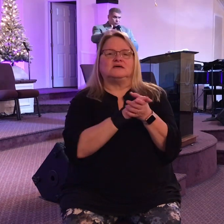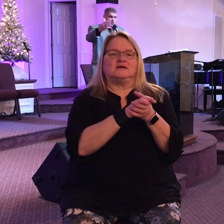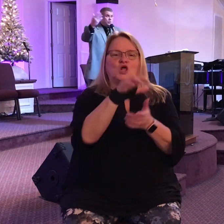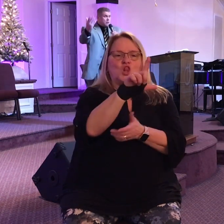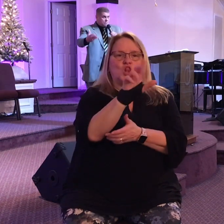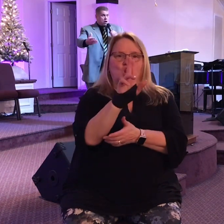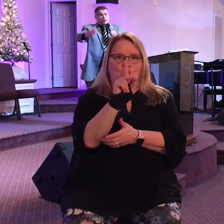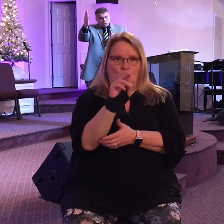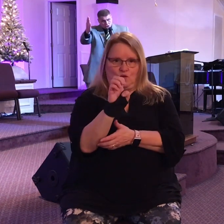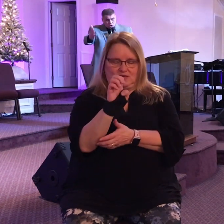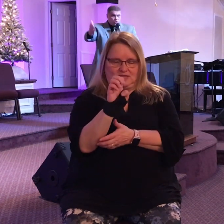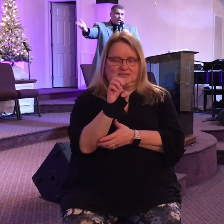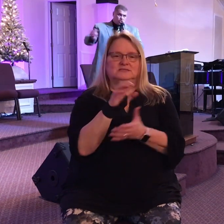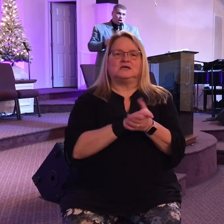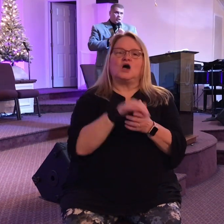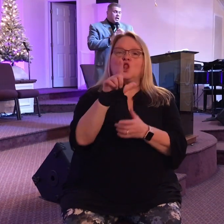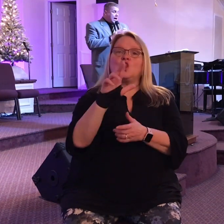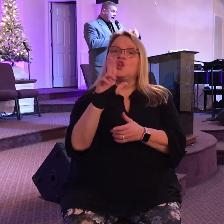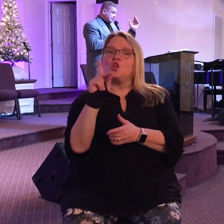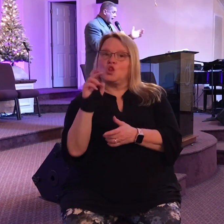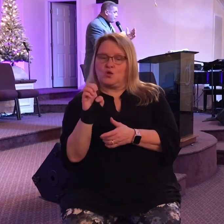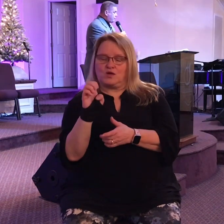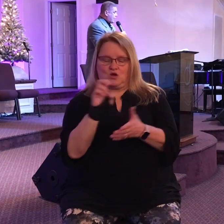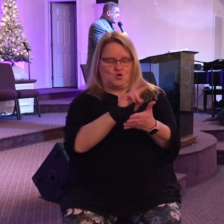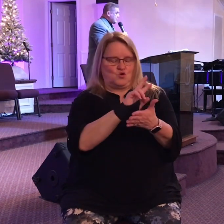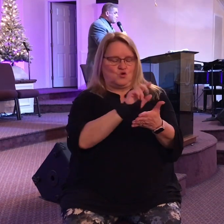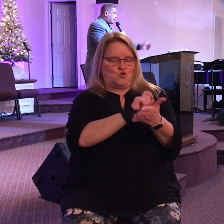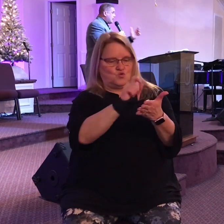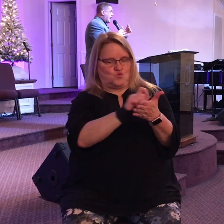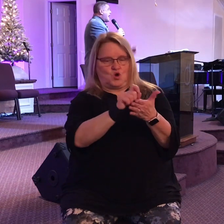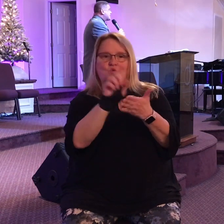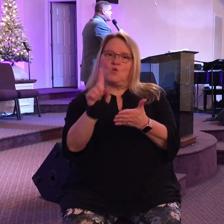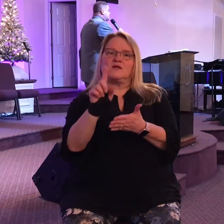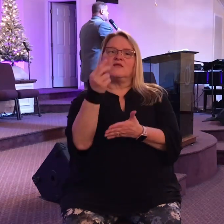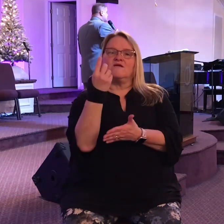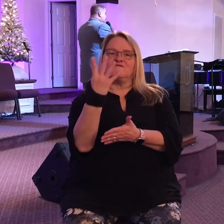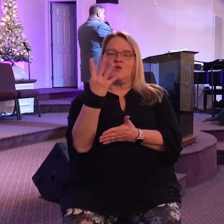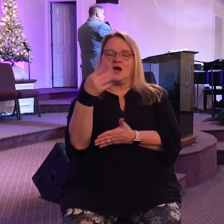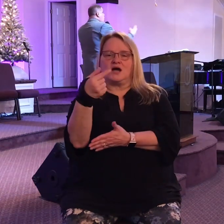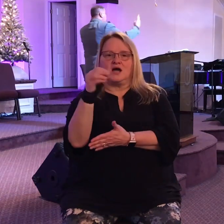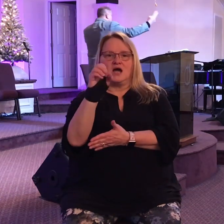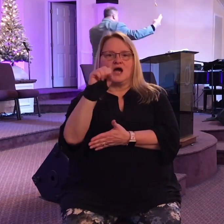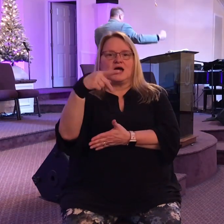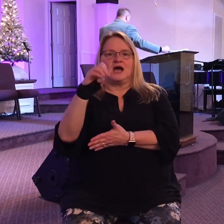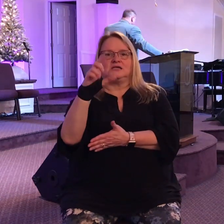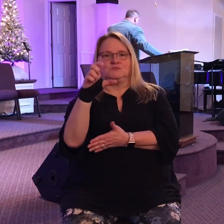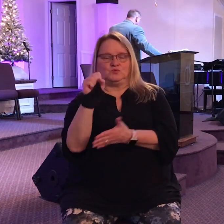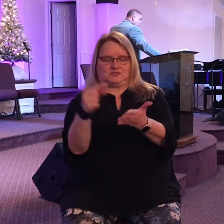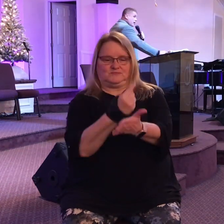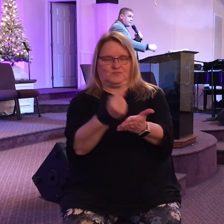Gospels, Matthew, Mark, Luke, and John. As a matter of fact, Acts is considered part